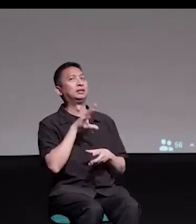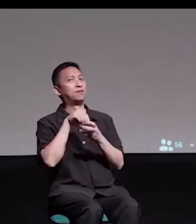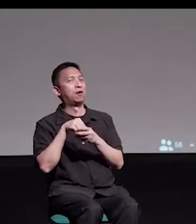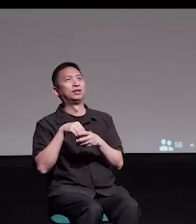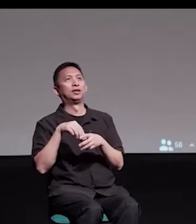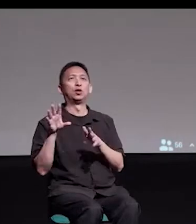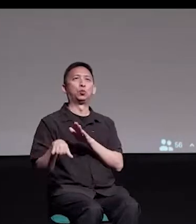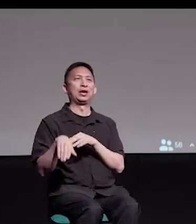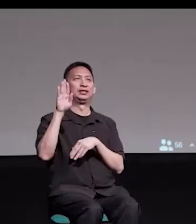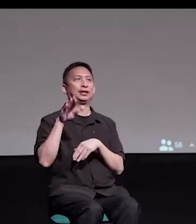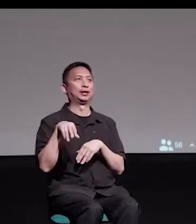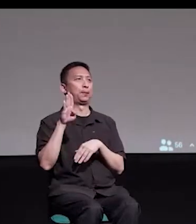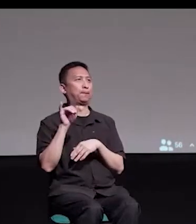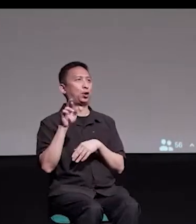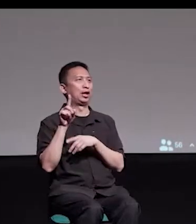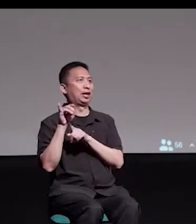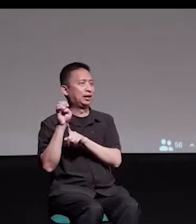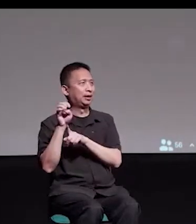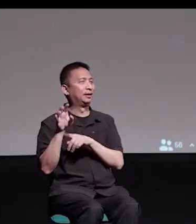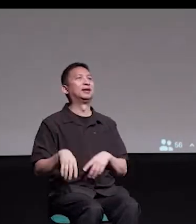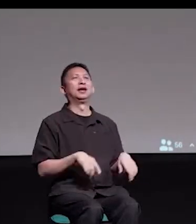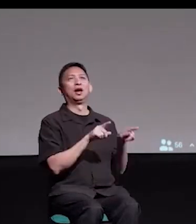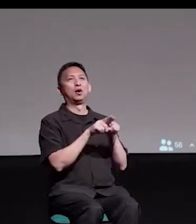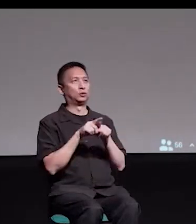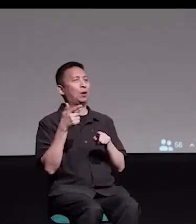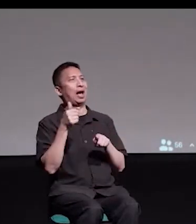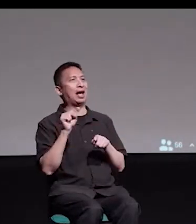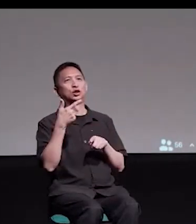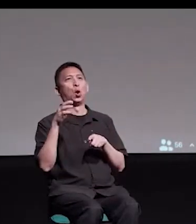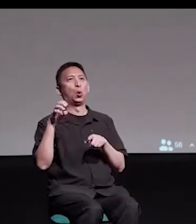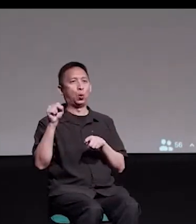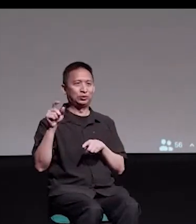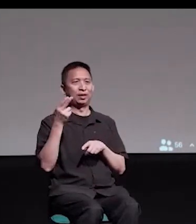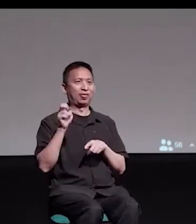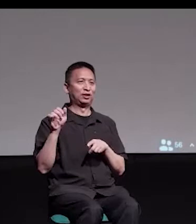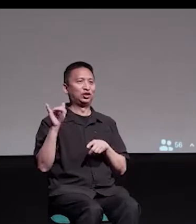the award-winning The Homestretch, as well as Asco's Janesville. Welcome, Leslie.